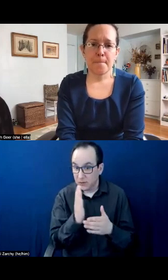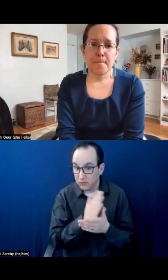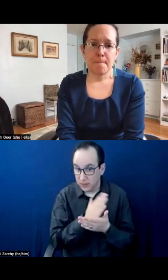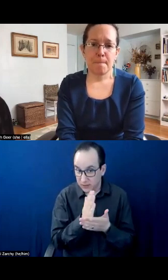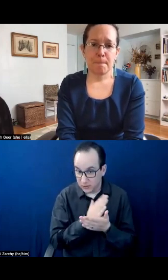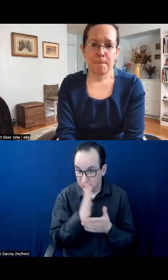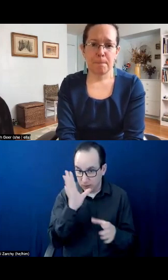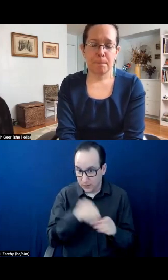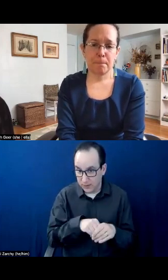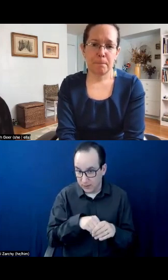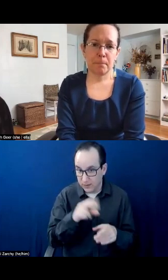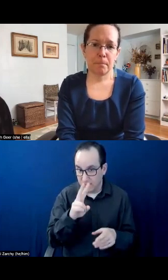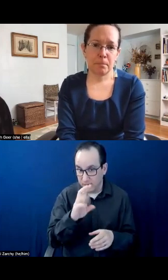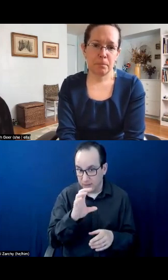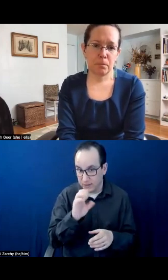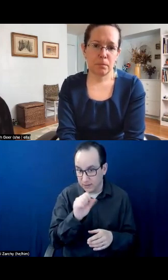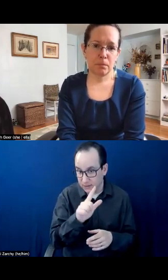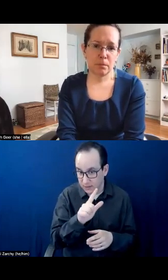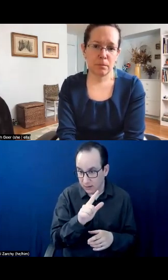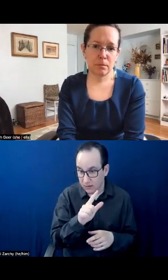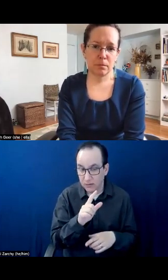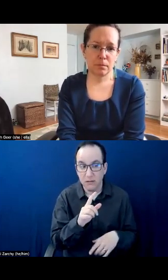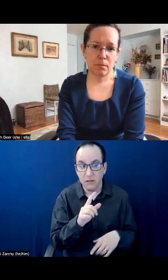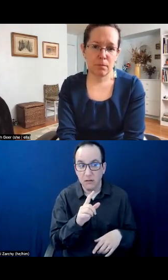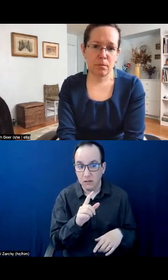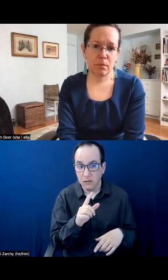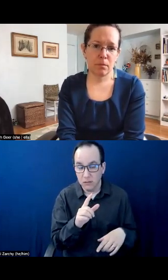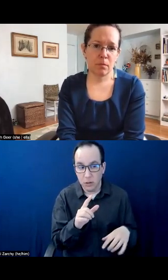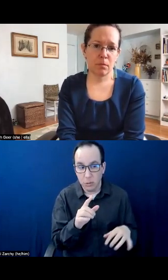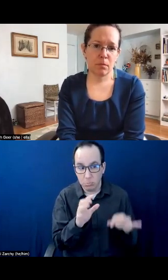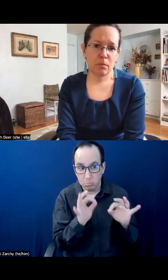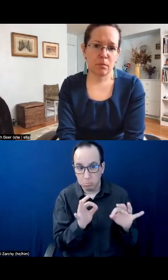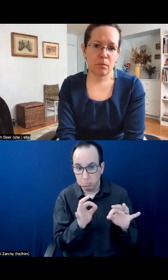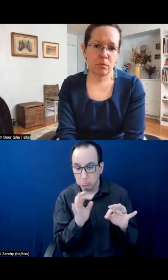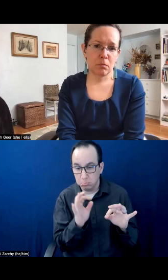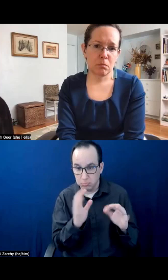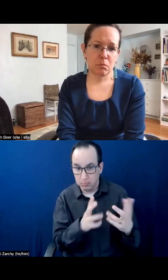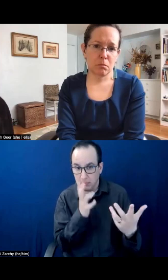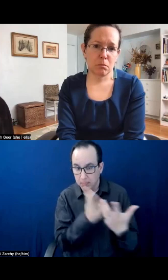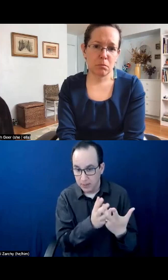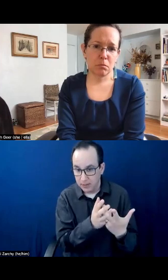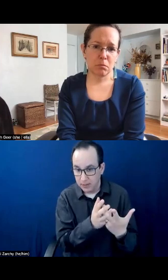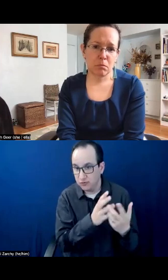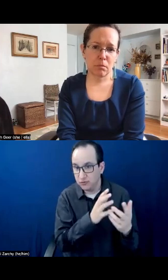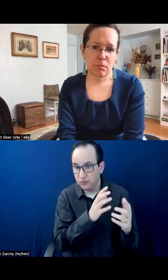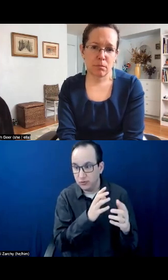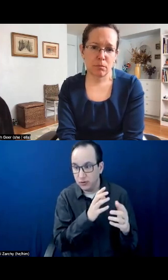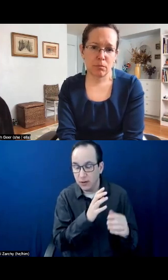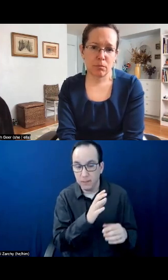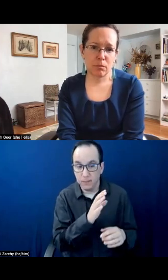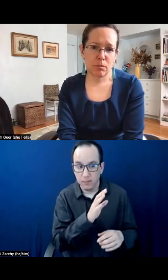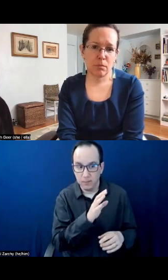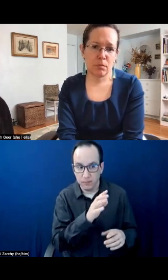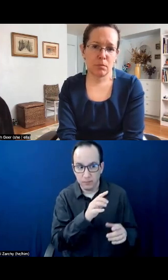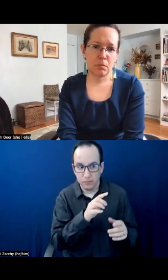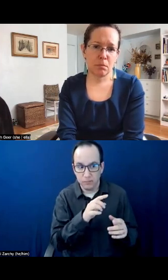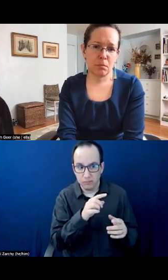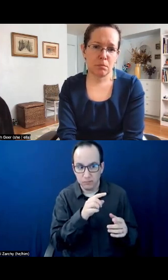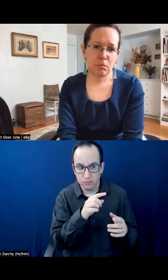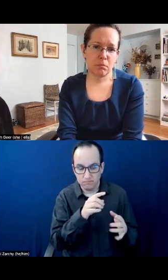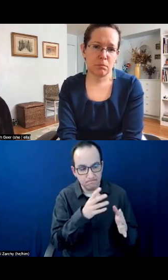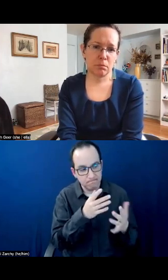shows, with this age range for VCSL, it seems to be a great